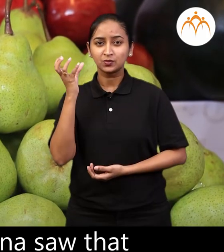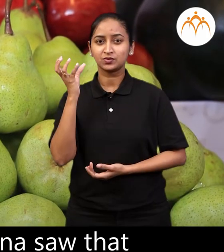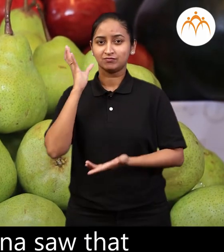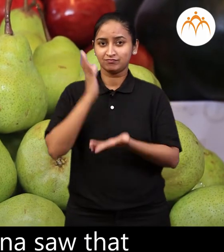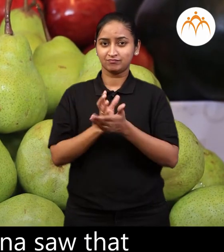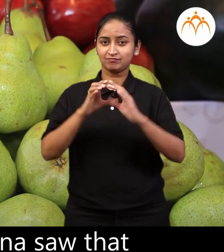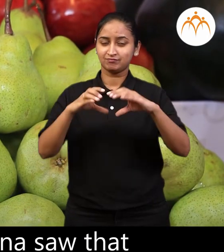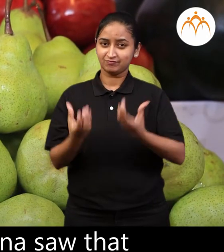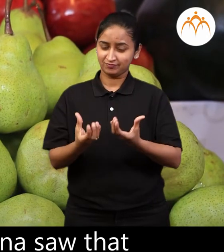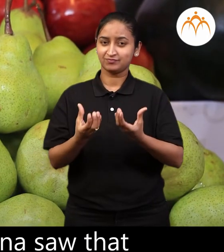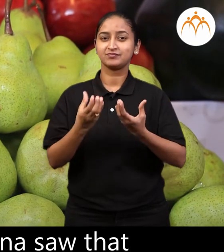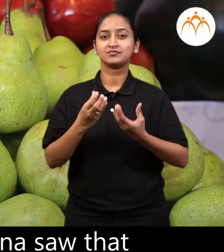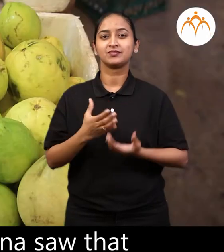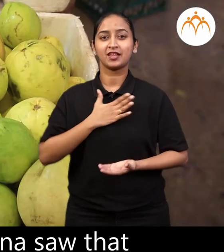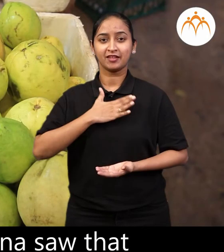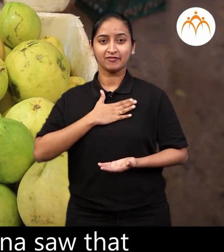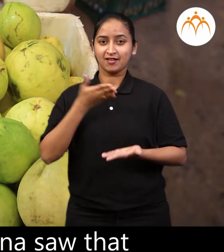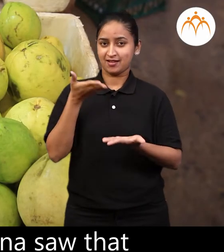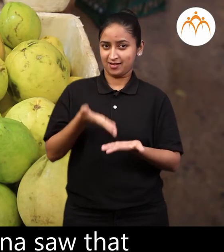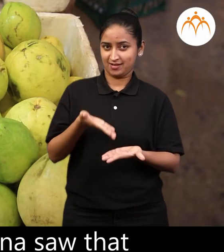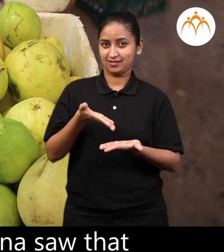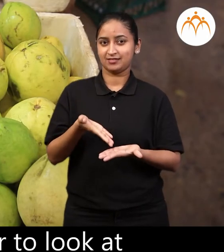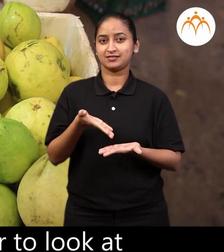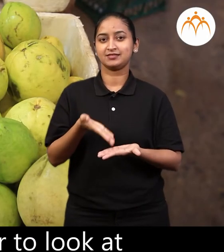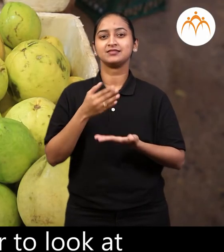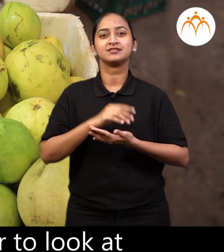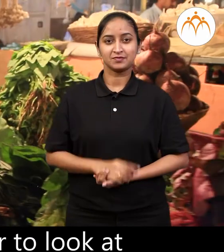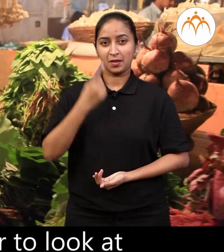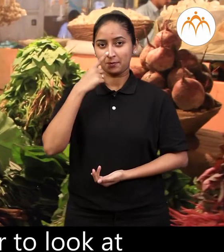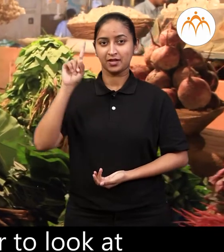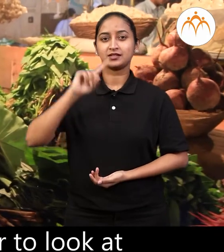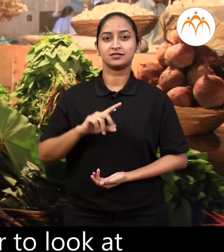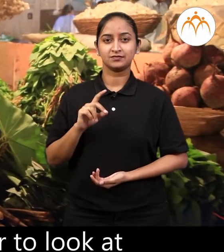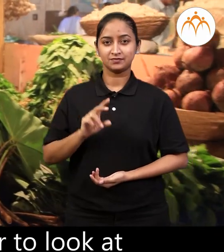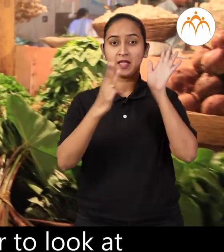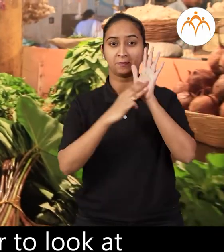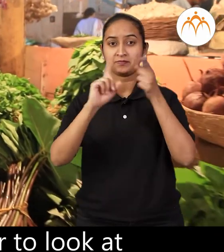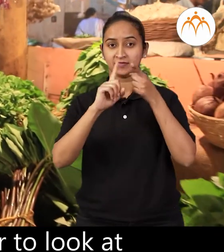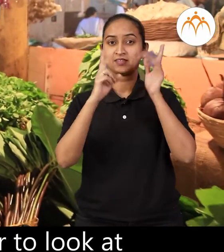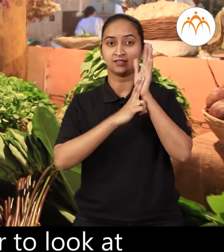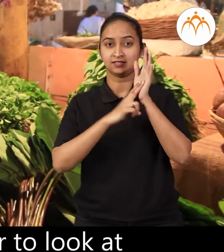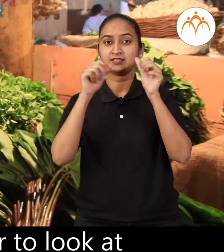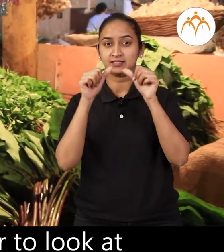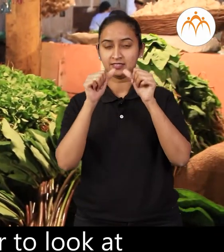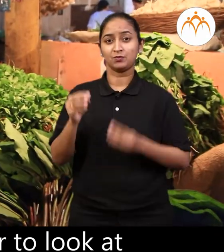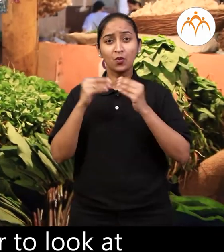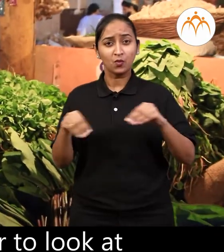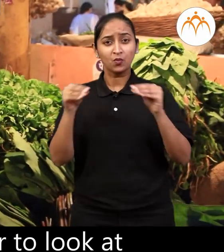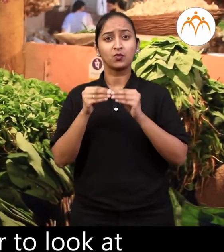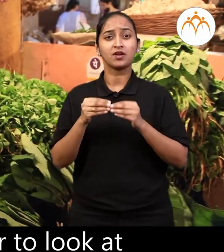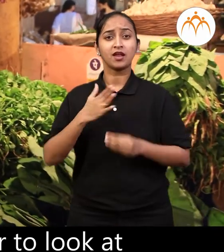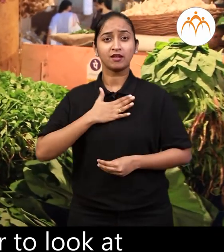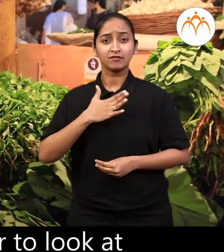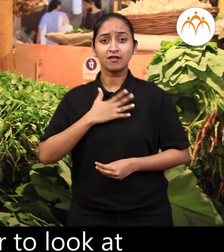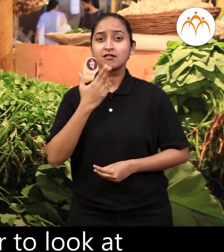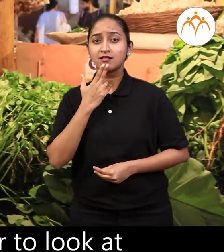that the guavas were also green. Mother asked her to look at other green